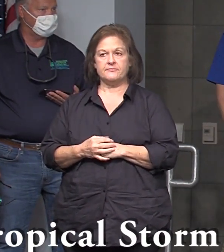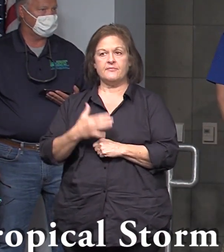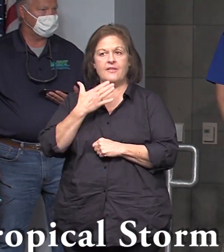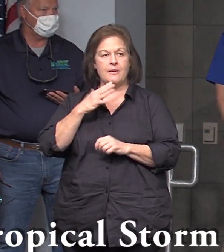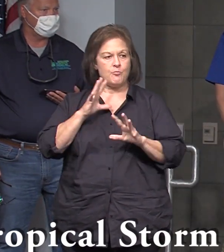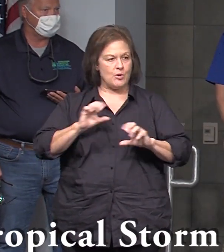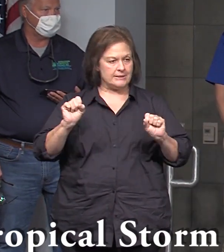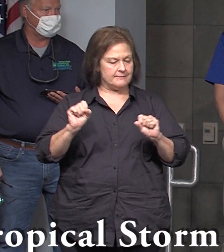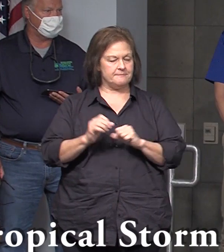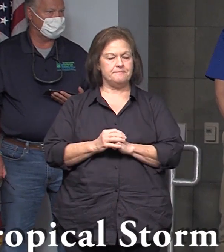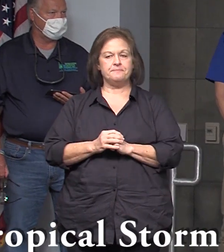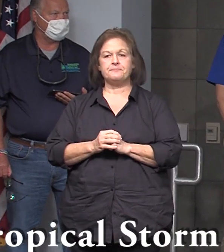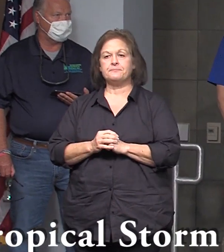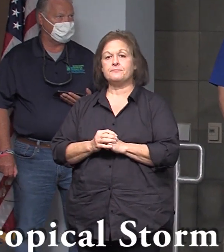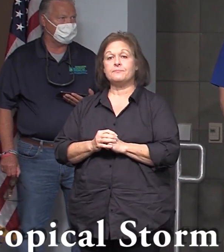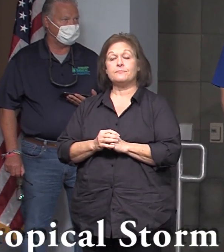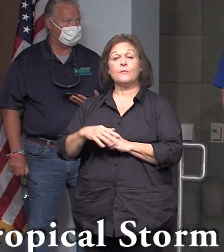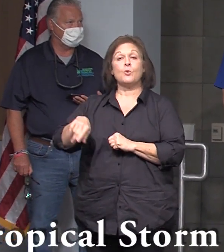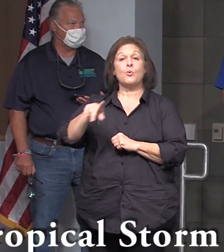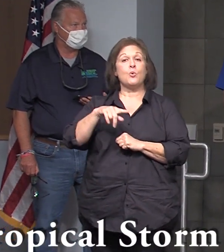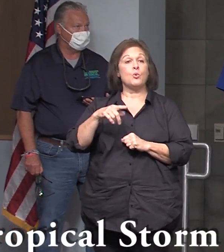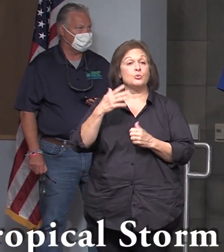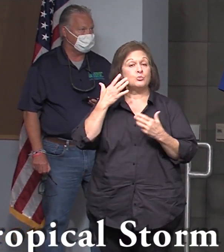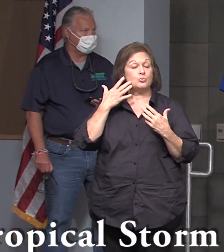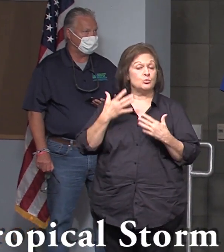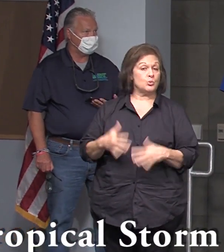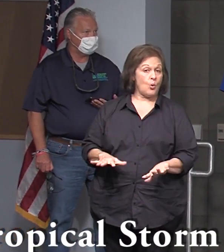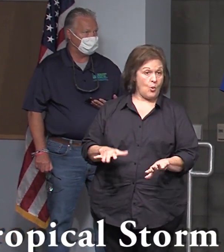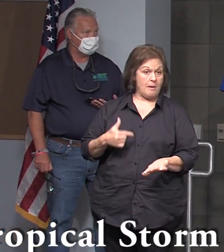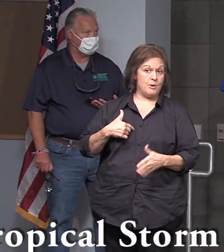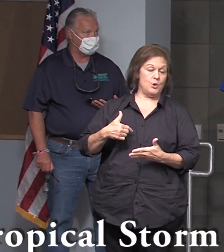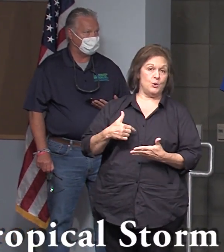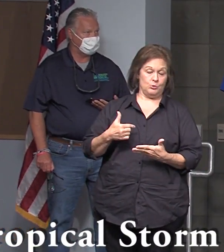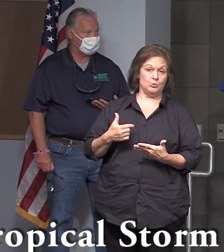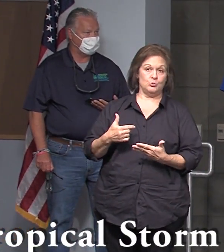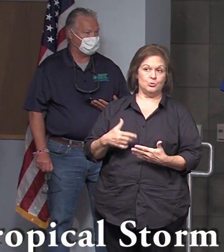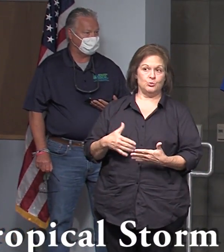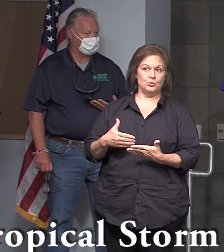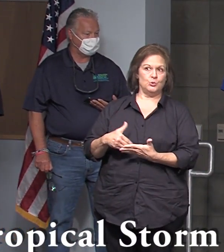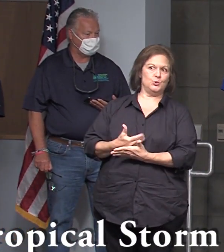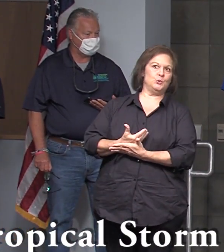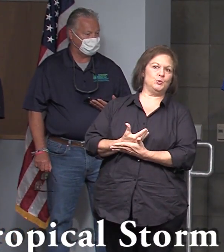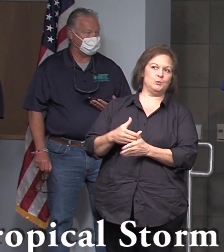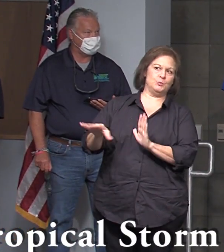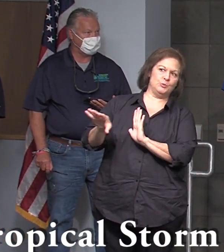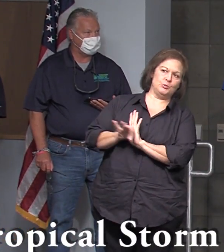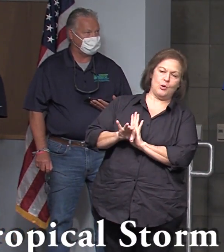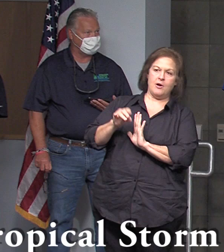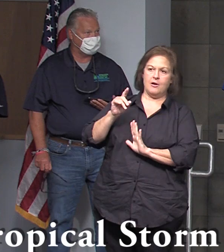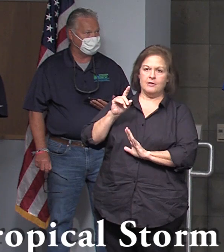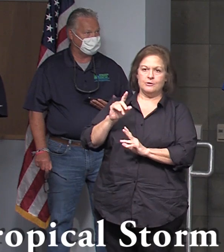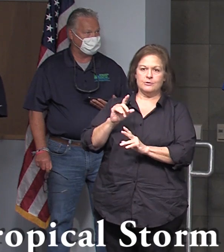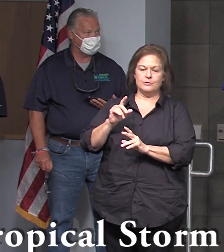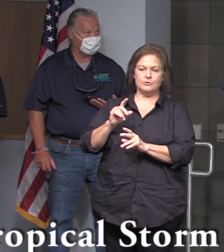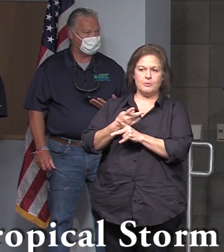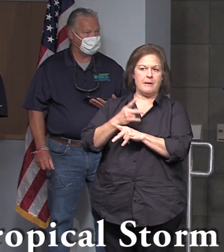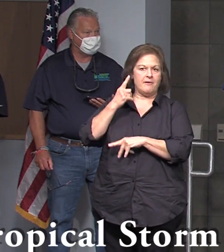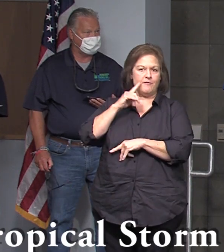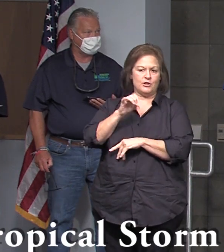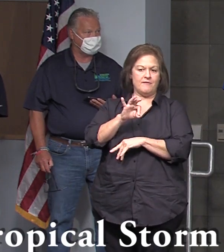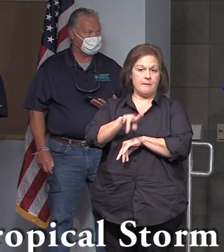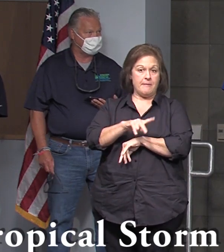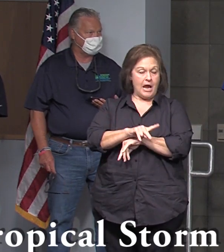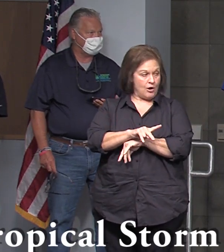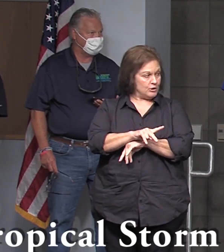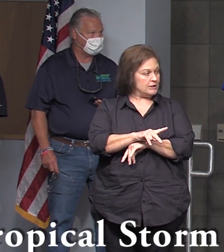Thank you, Madam President. For those of you who don't know, I'm newly appointed superintendent for Jefferson Parish School System.